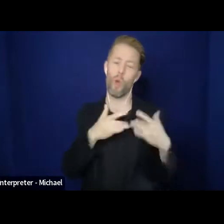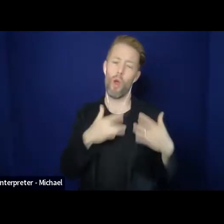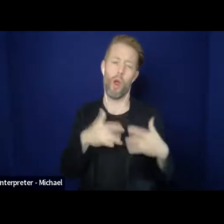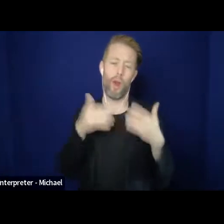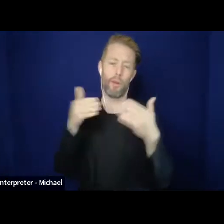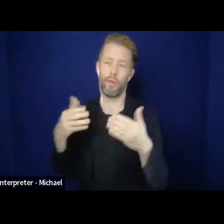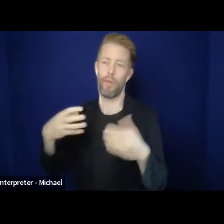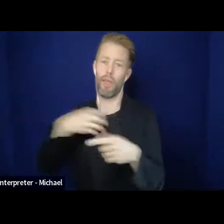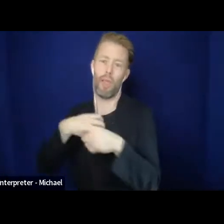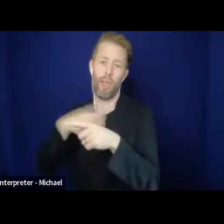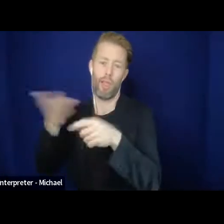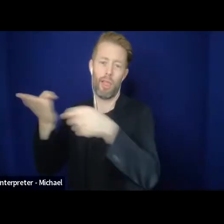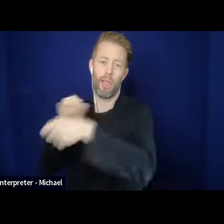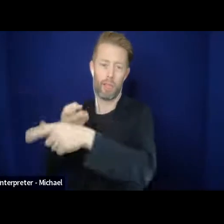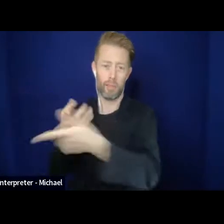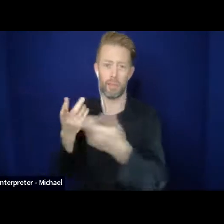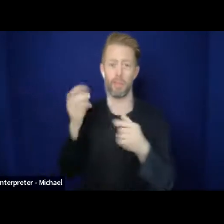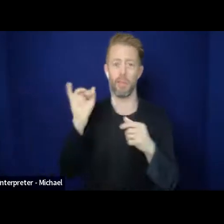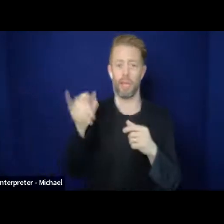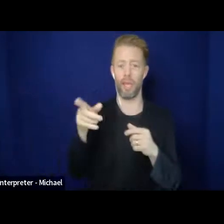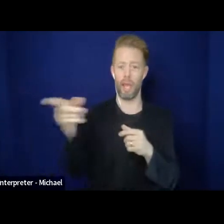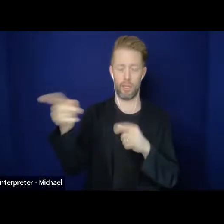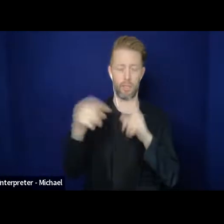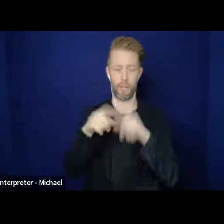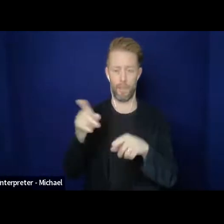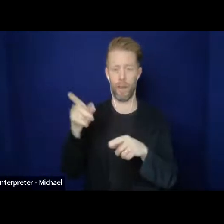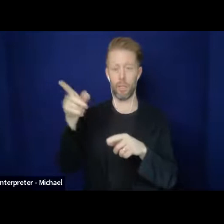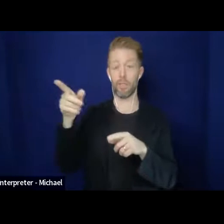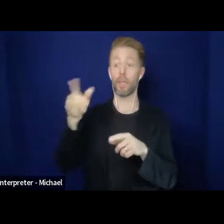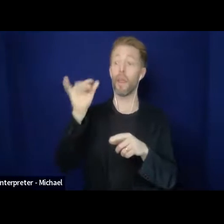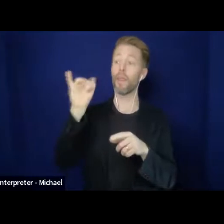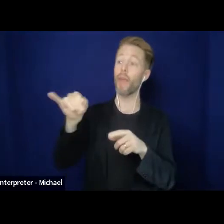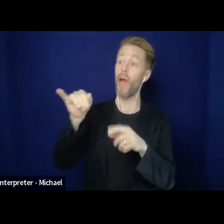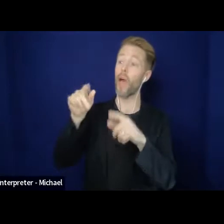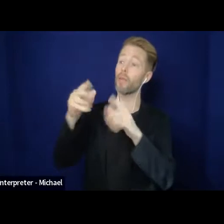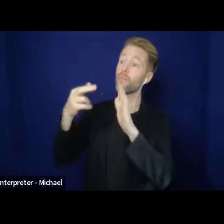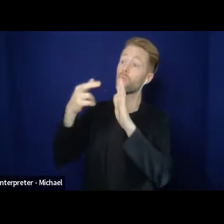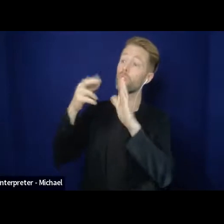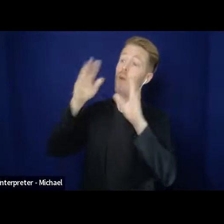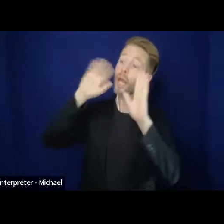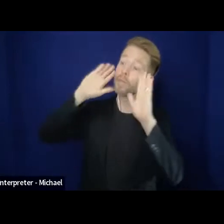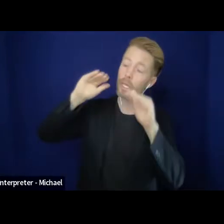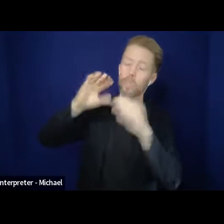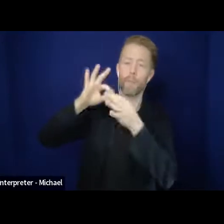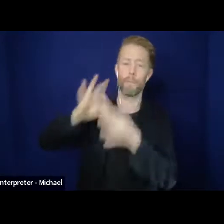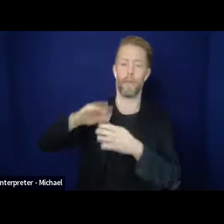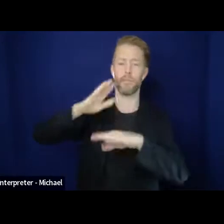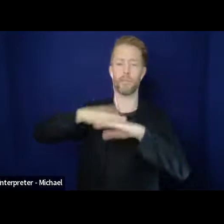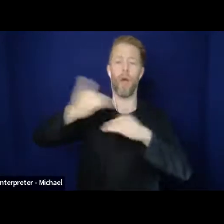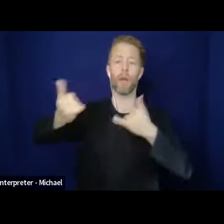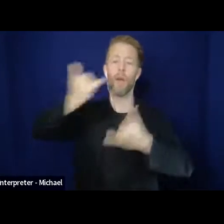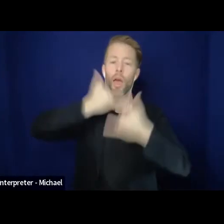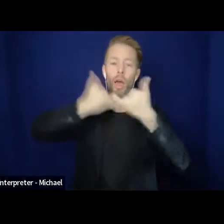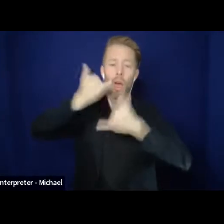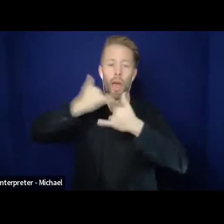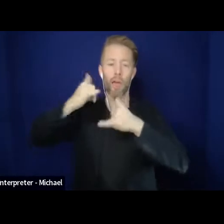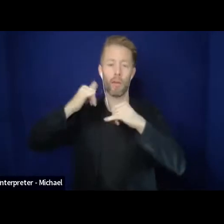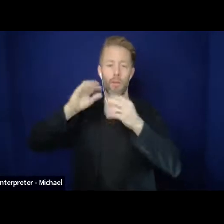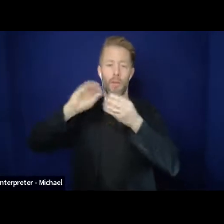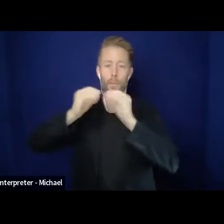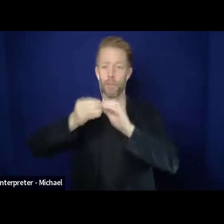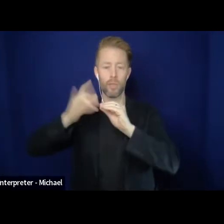them, that uses erroneous fittings of data and an automated system of idealized timing